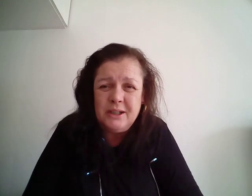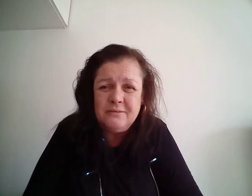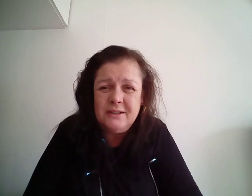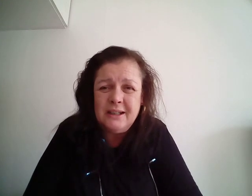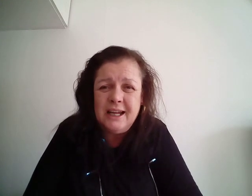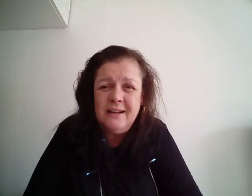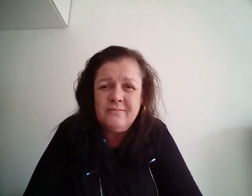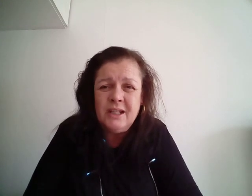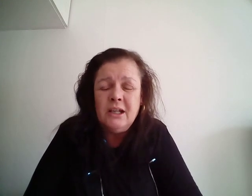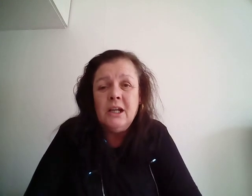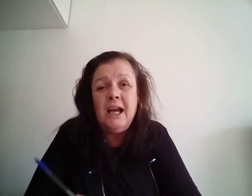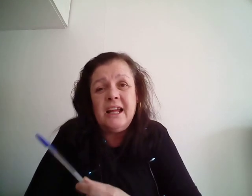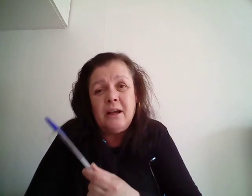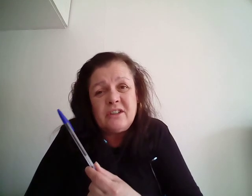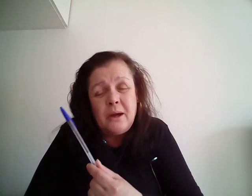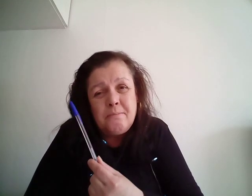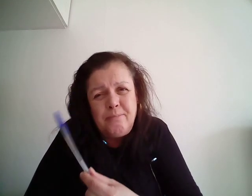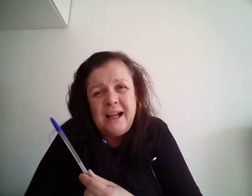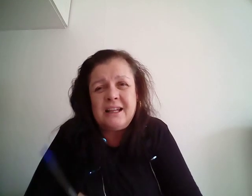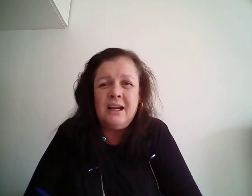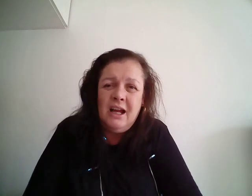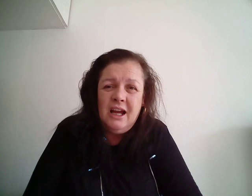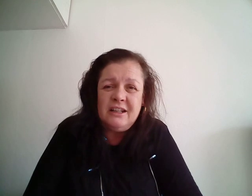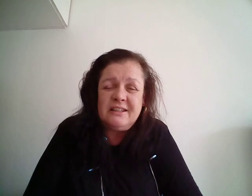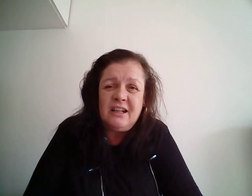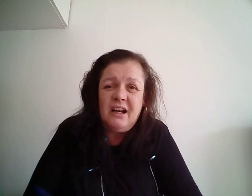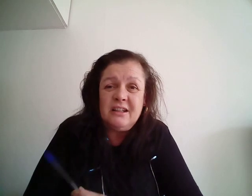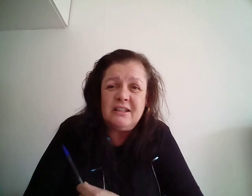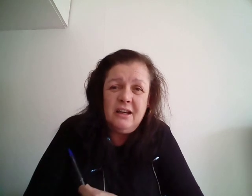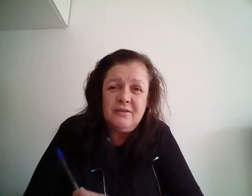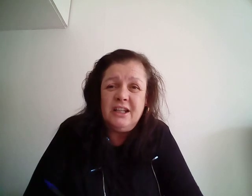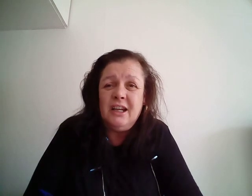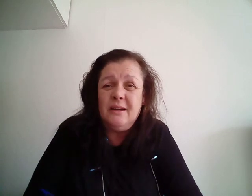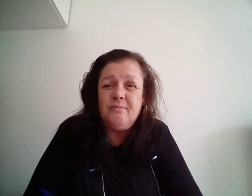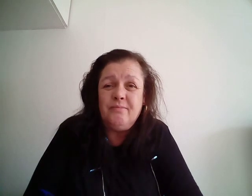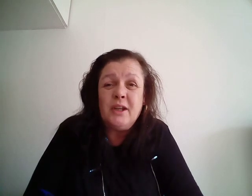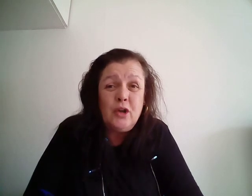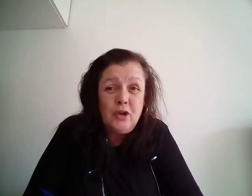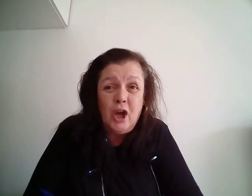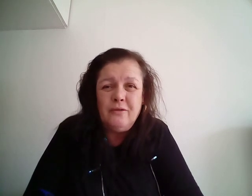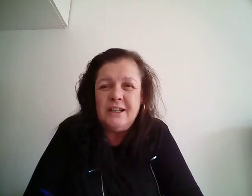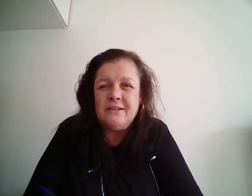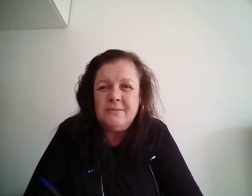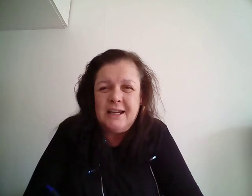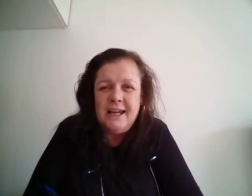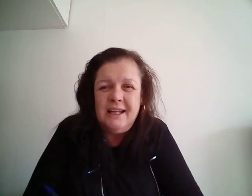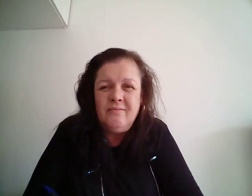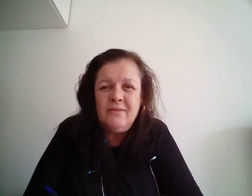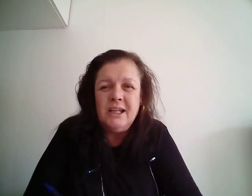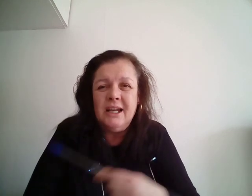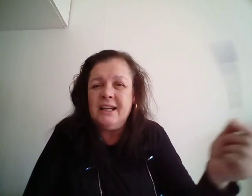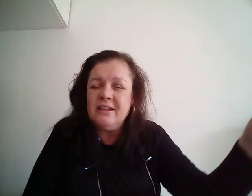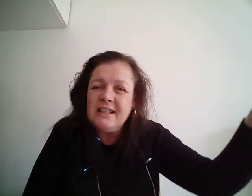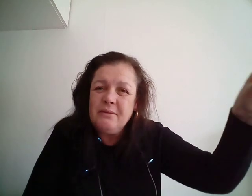bone. Okay? And that was going back at the start of the COVID. Okay? And he was